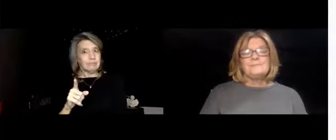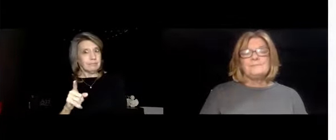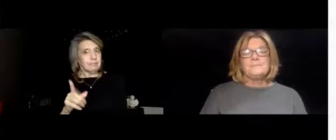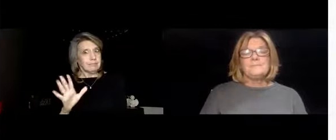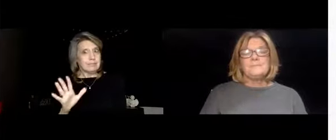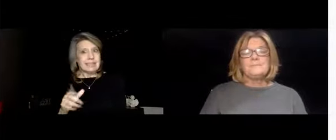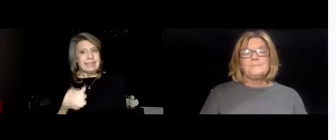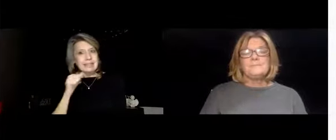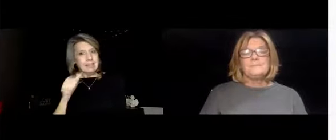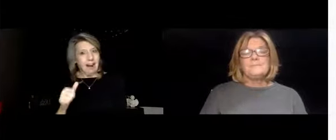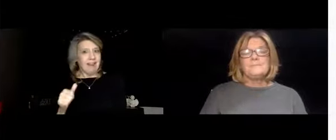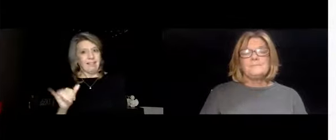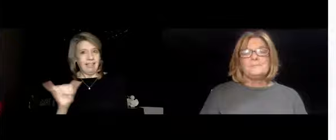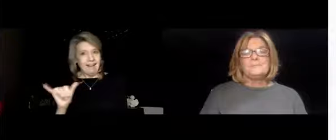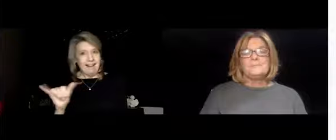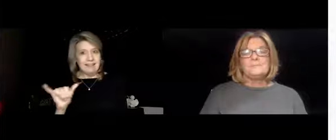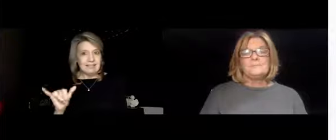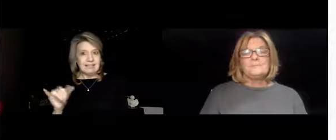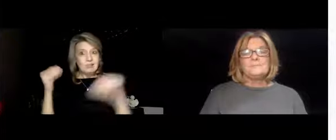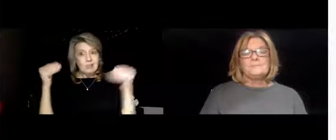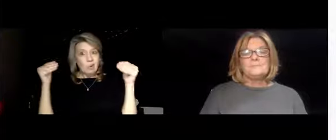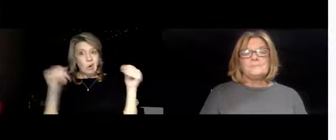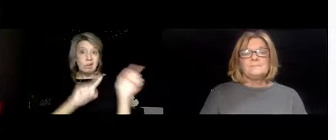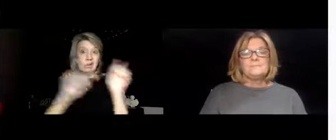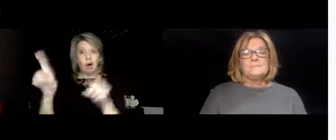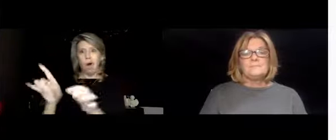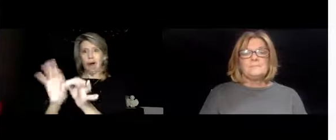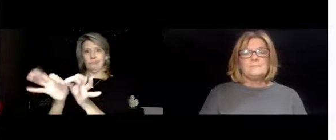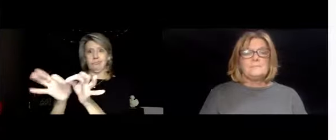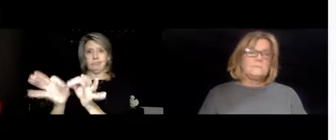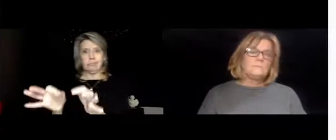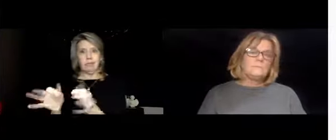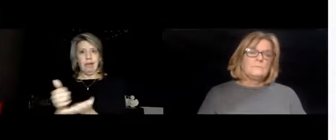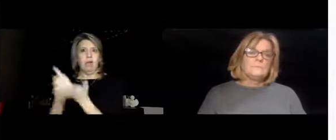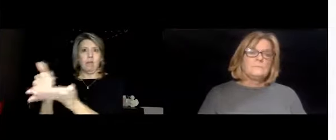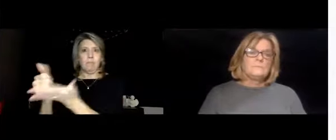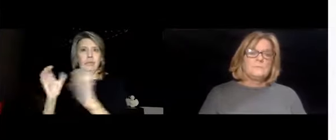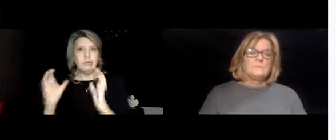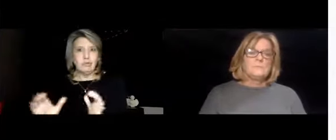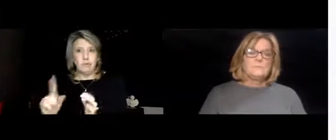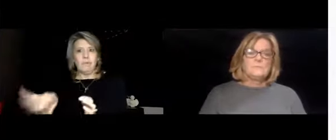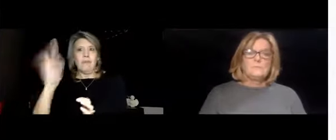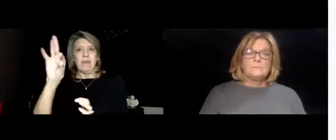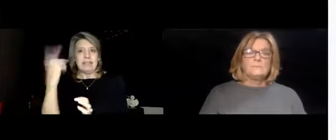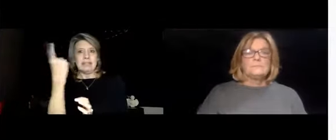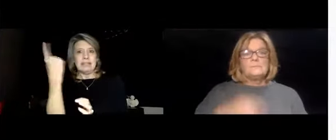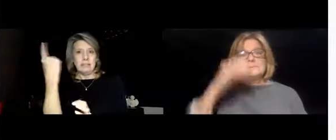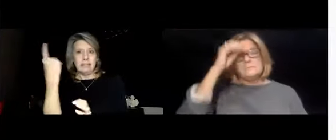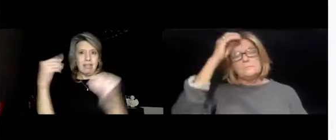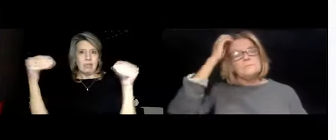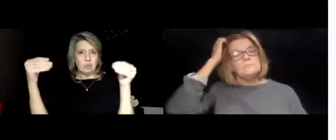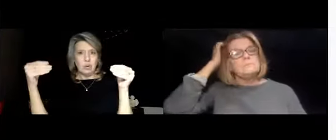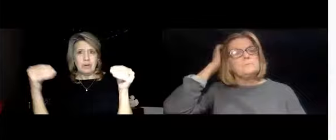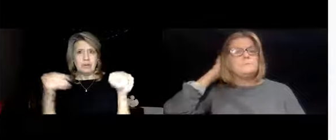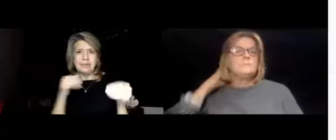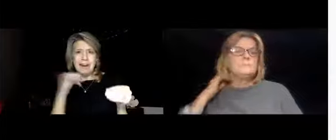think it's important that you are not like, well, I'm just like interpreting for somebody in the store just to help